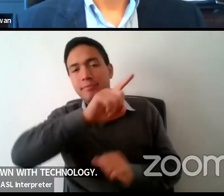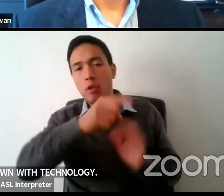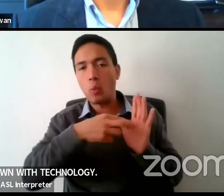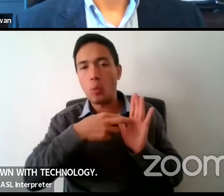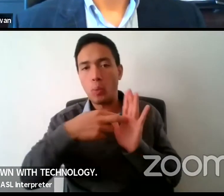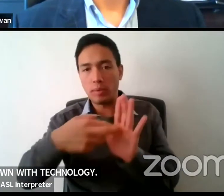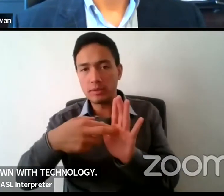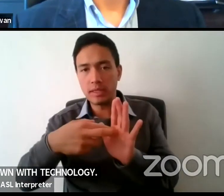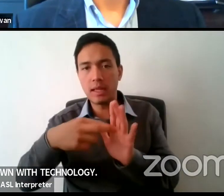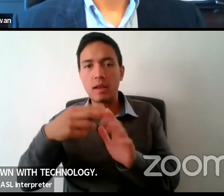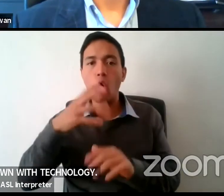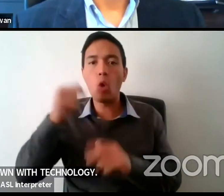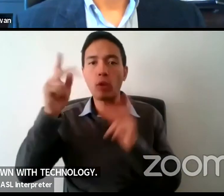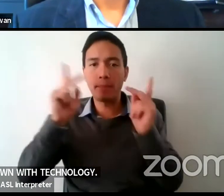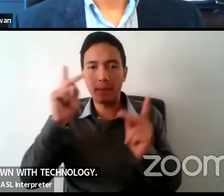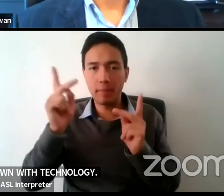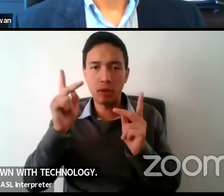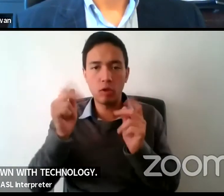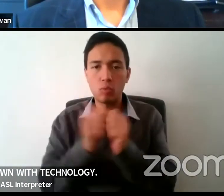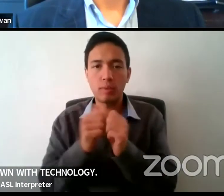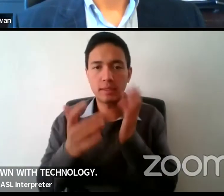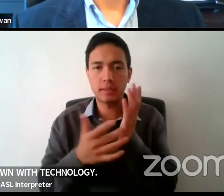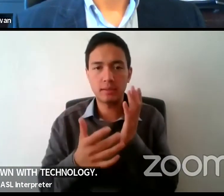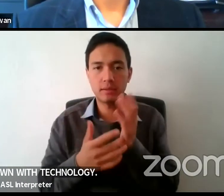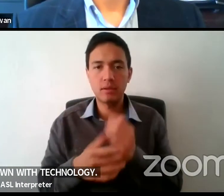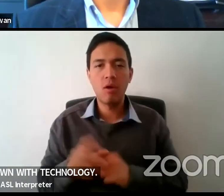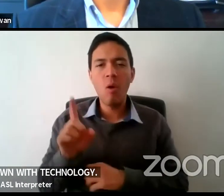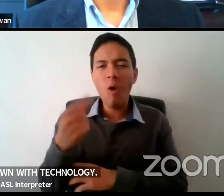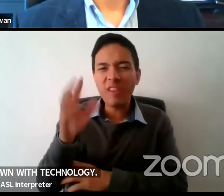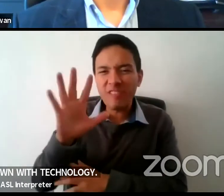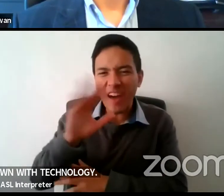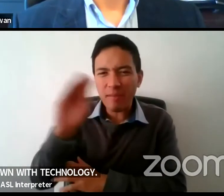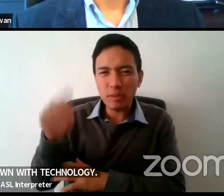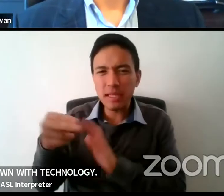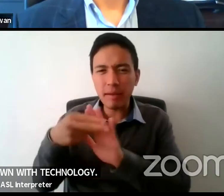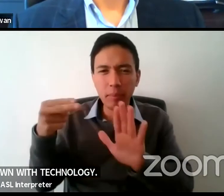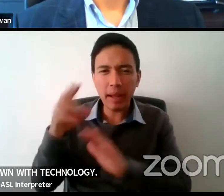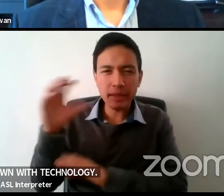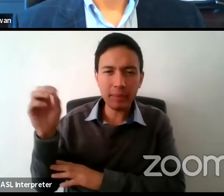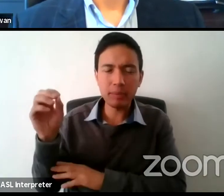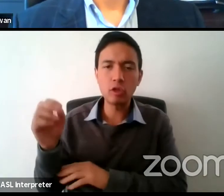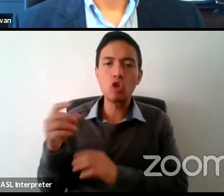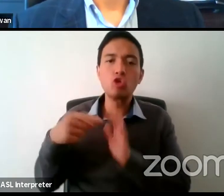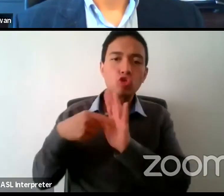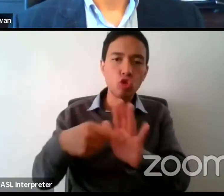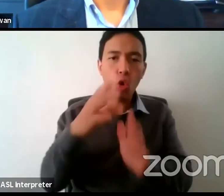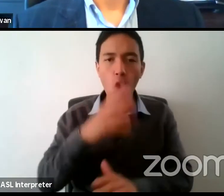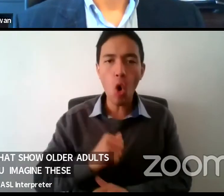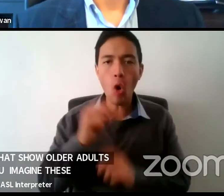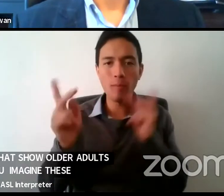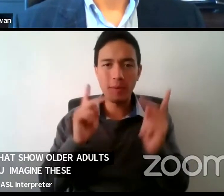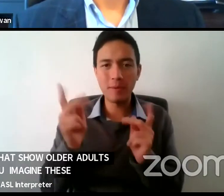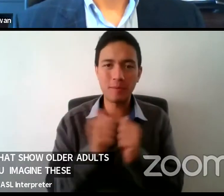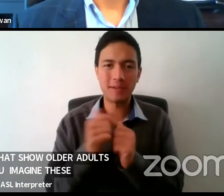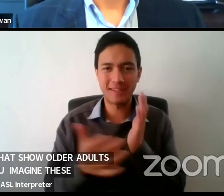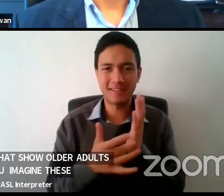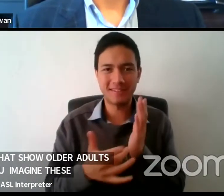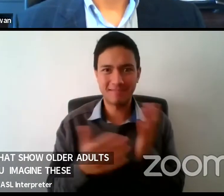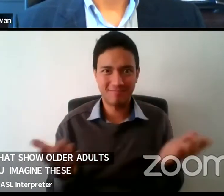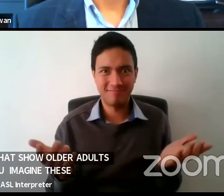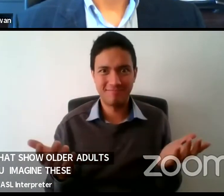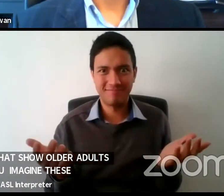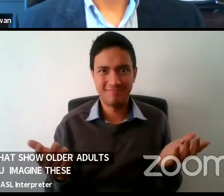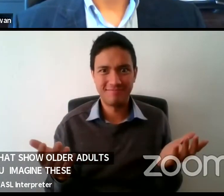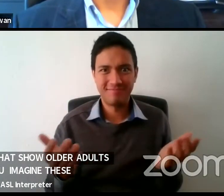brand images that show older adults even include technology. You can imagine that's very different from how the general population is